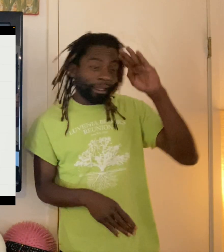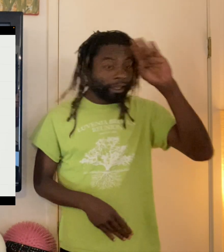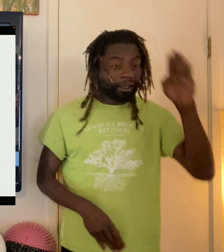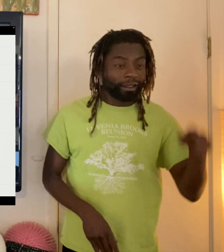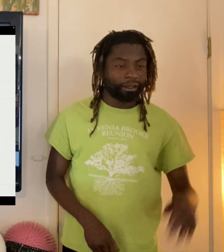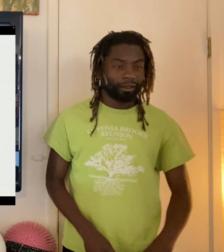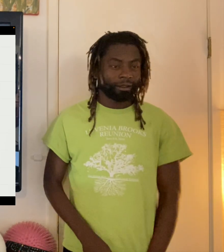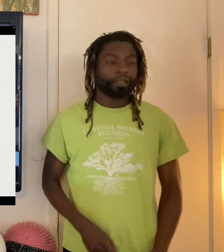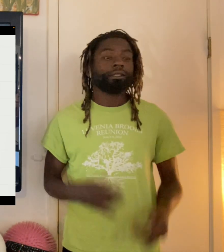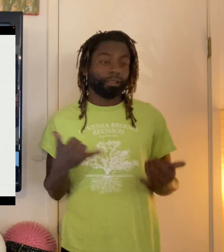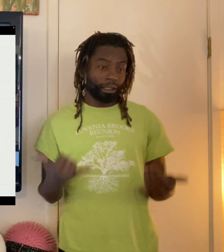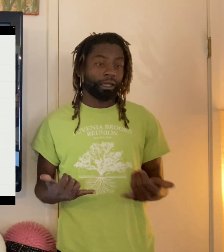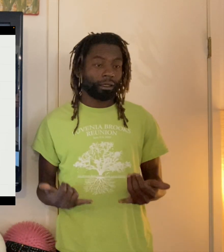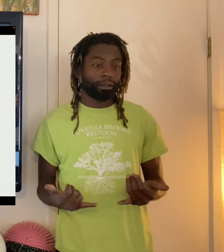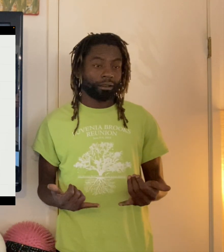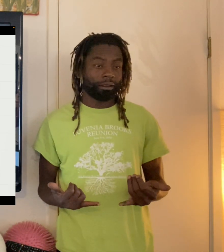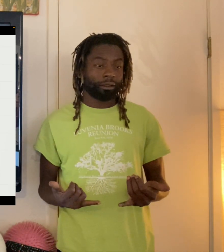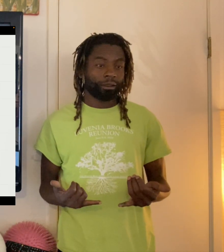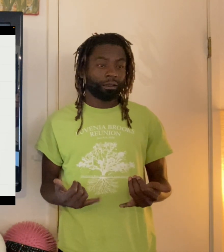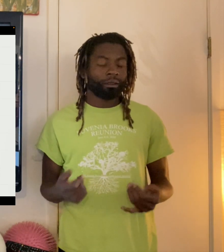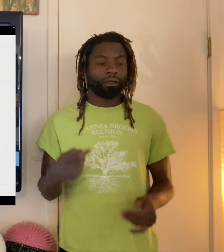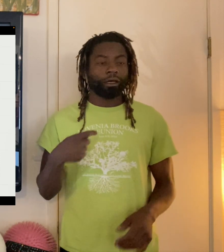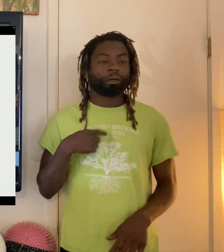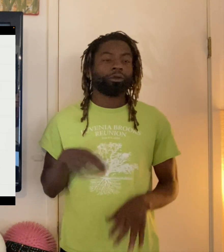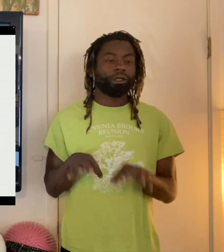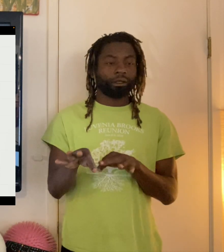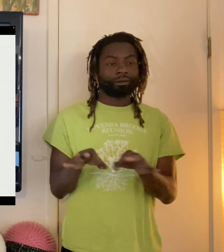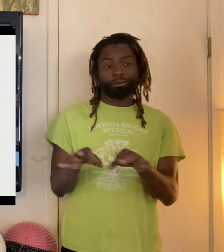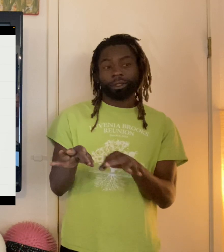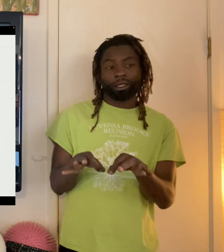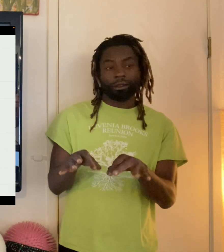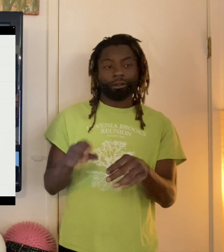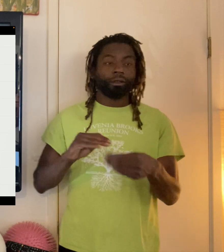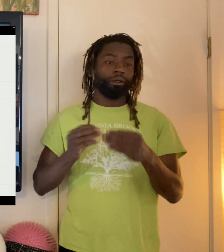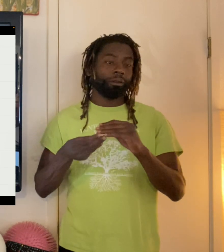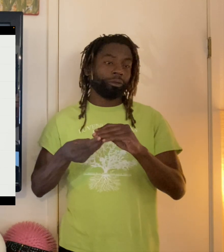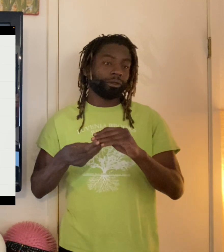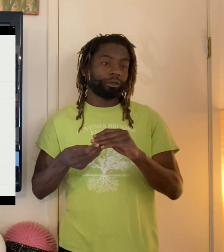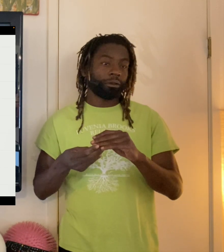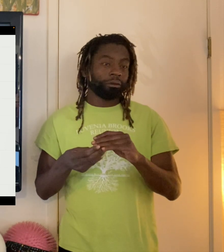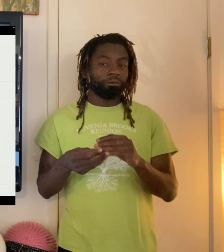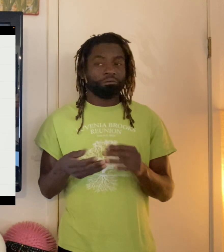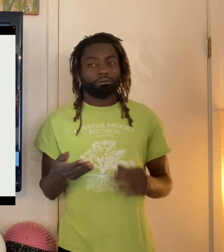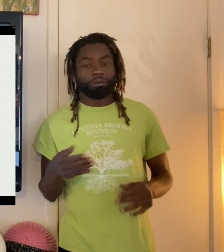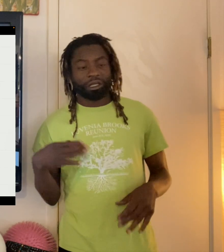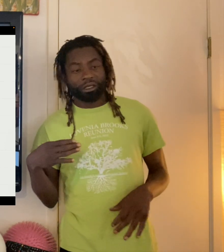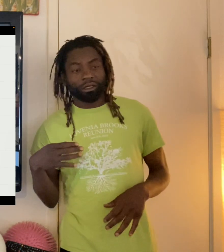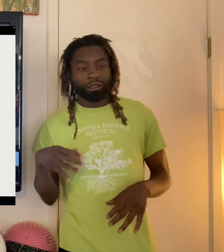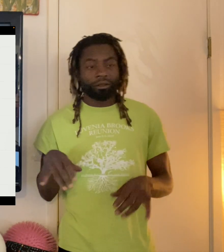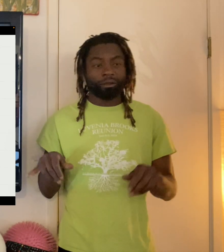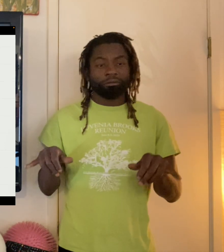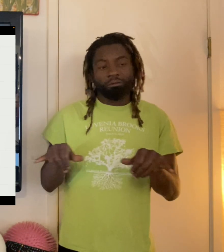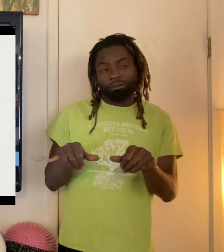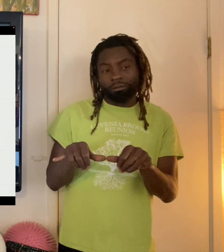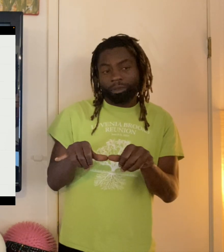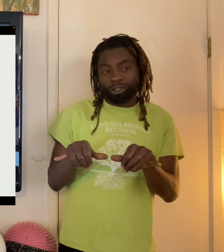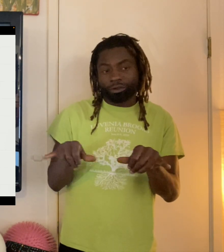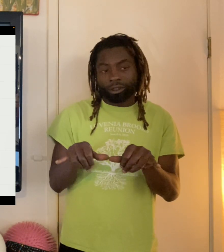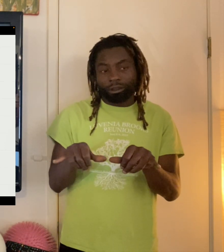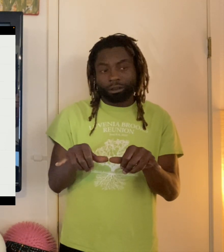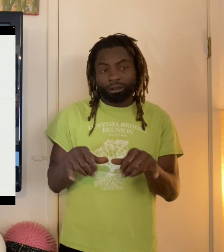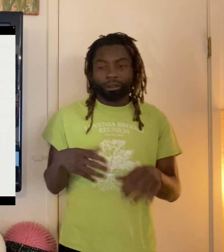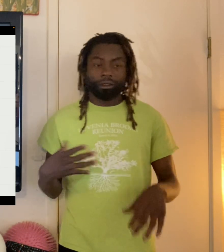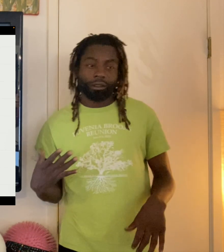Oh, hi, everybody. Today, I am going to talk to you about numbers and measuring